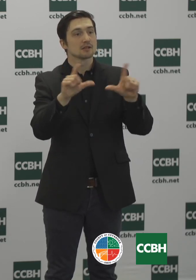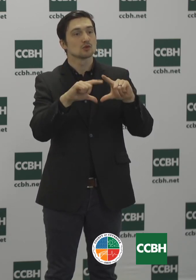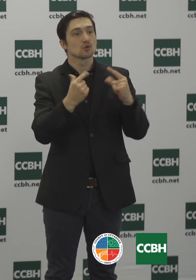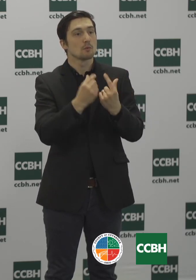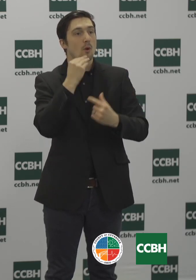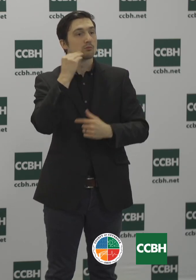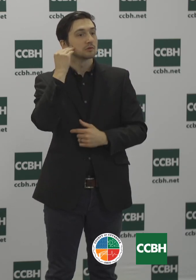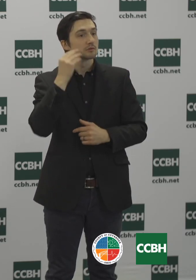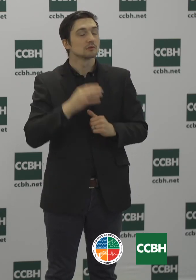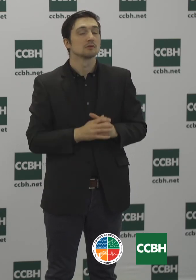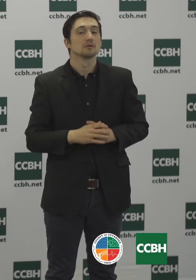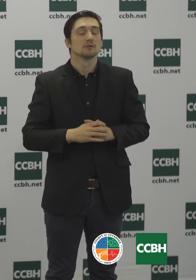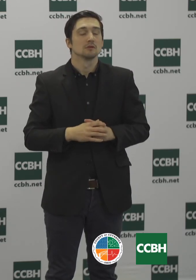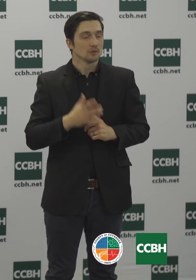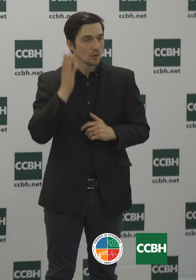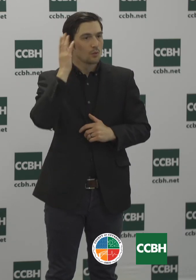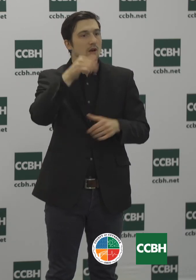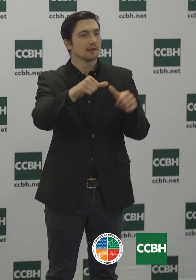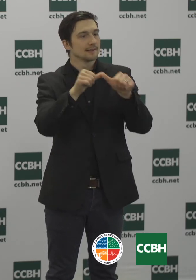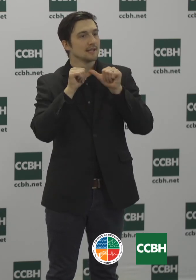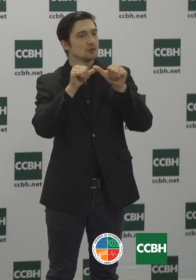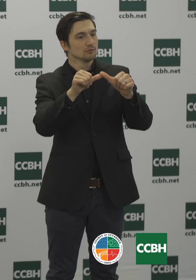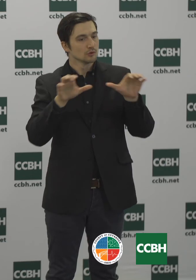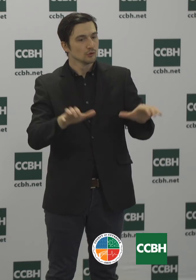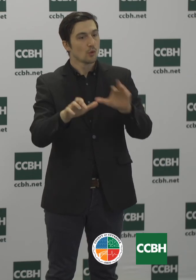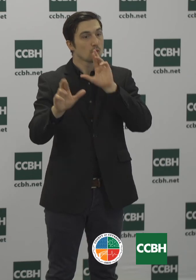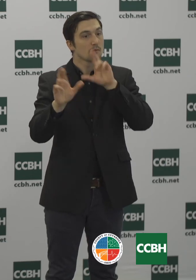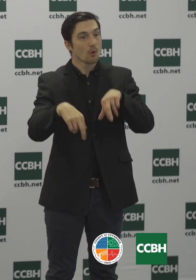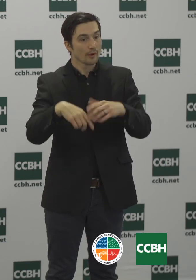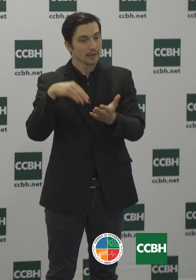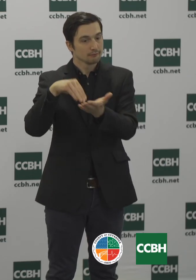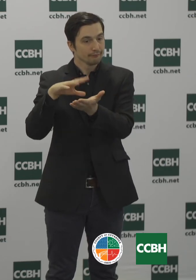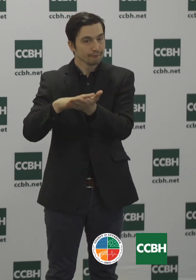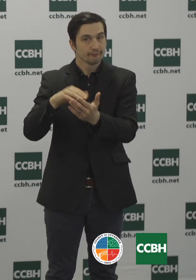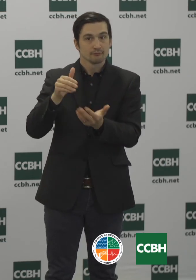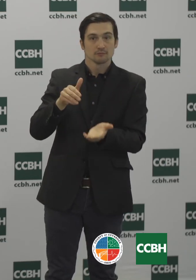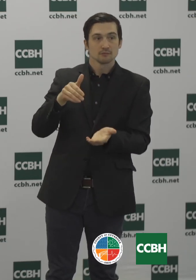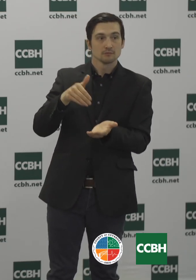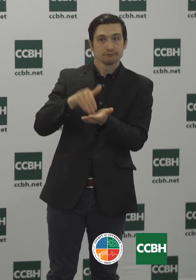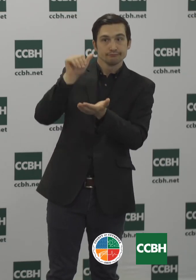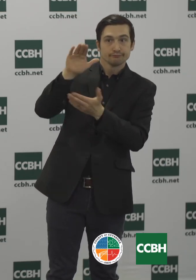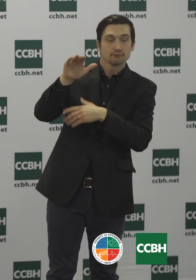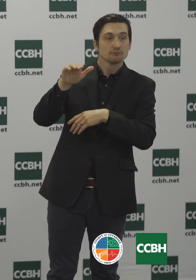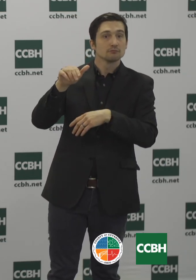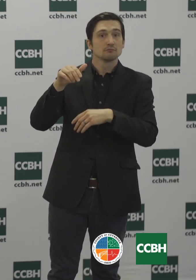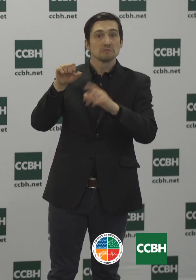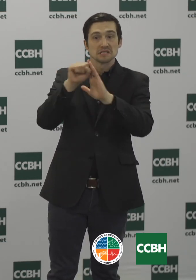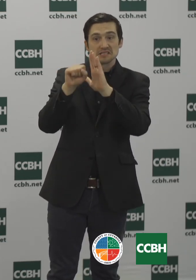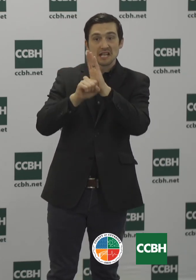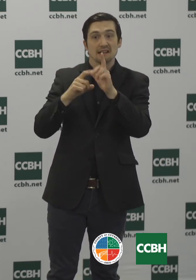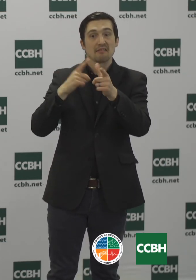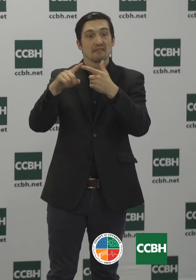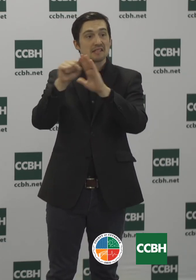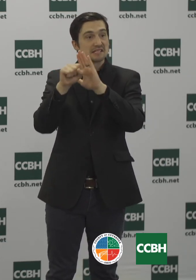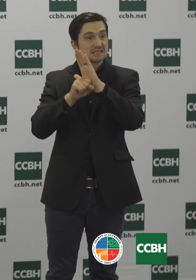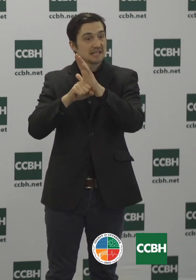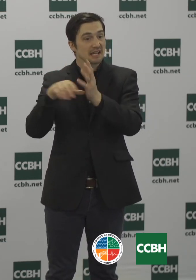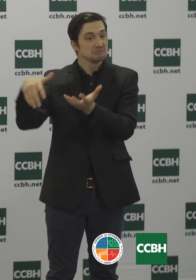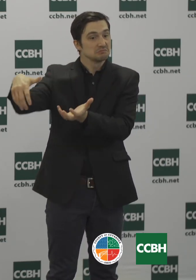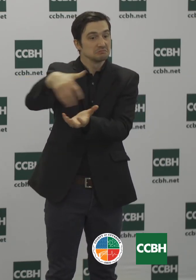And so we will still continue to do the reporting that we do to the state, and then the state reports those out. So there'll probably